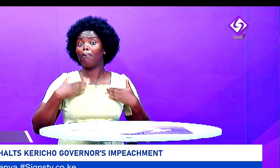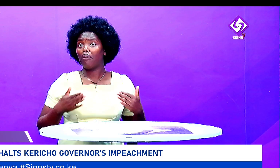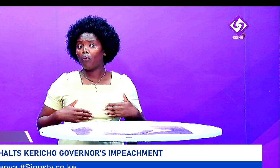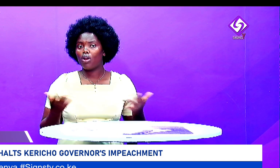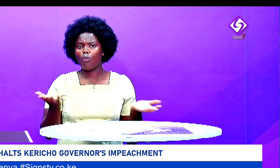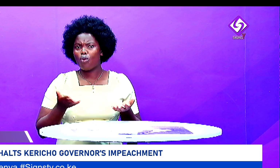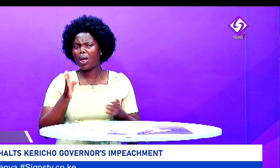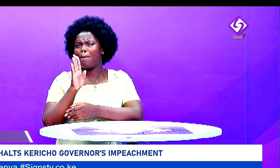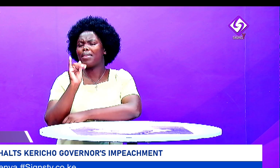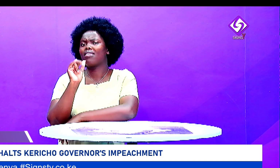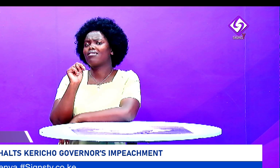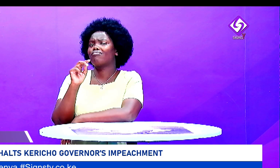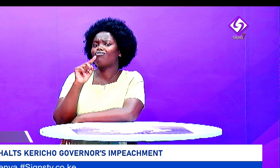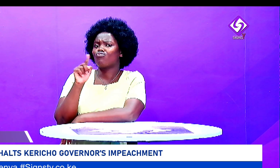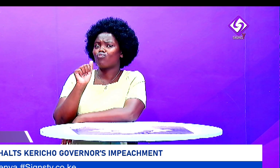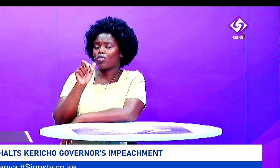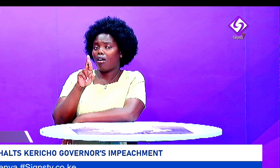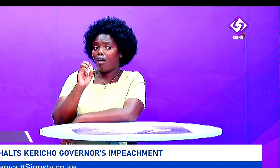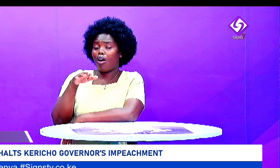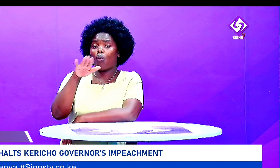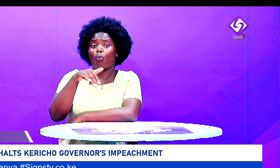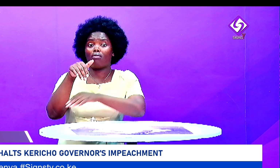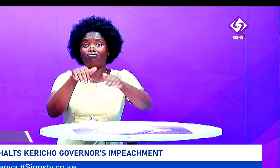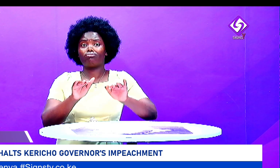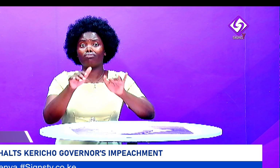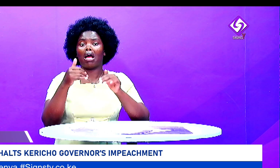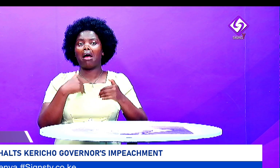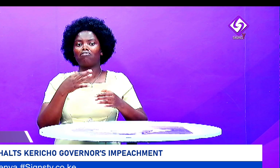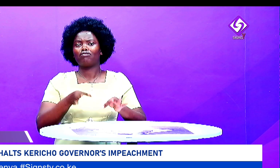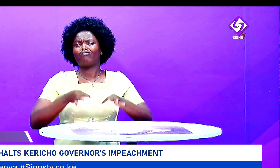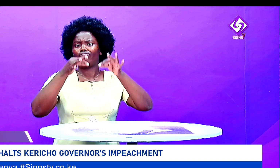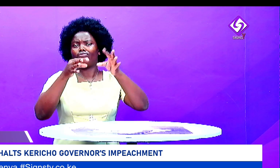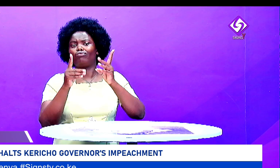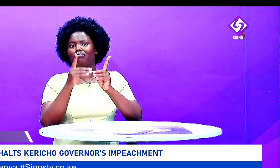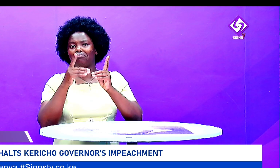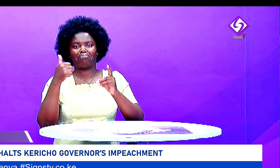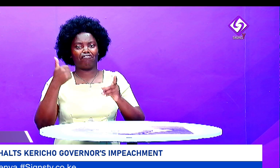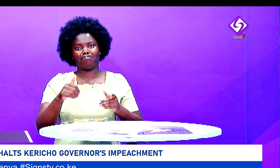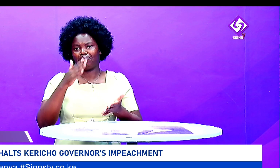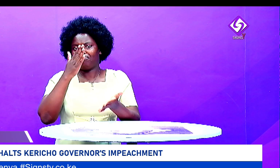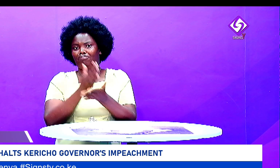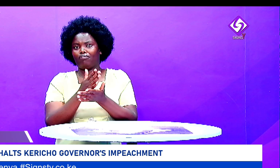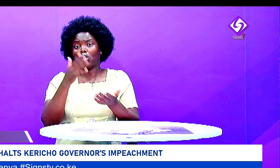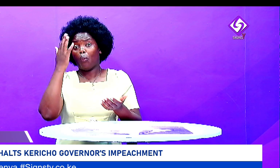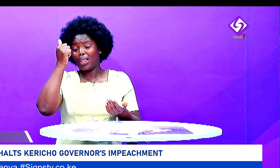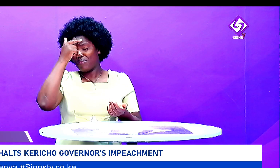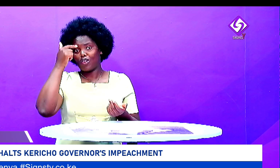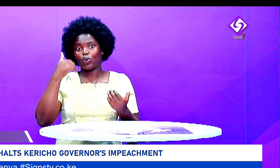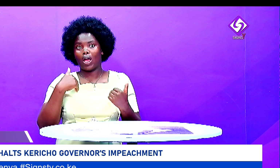The planned exhumation of bodies from the Kwabinzaro mass graves has been postponed to a date that is yet to